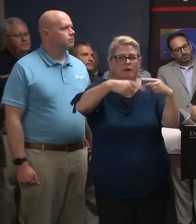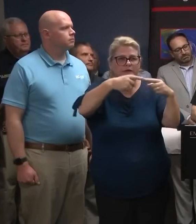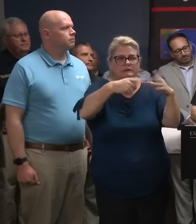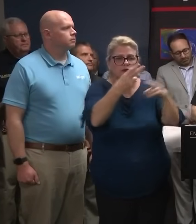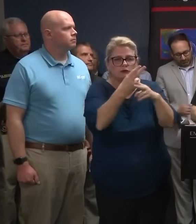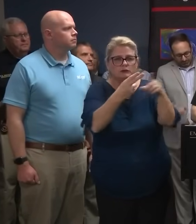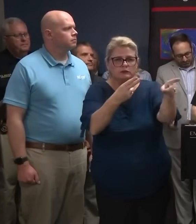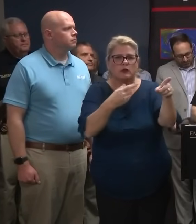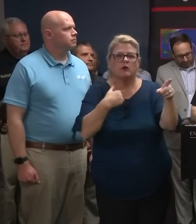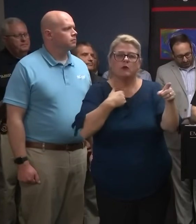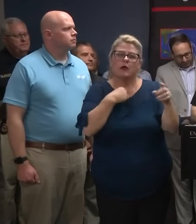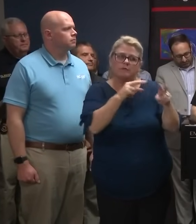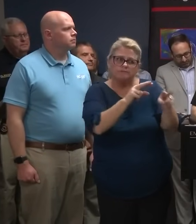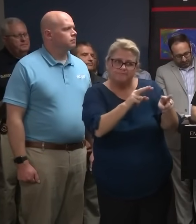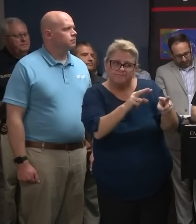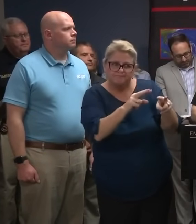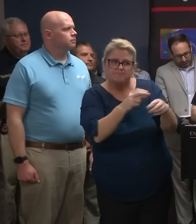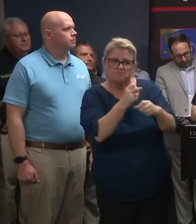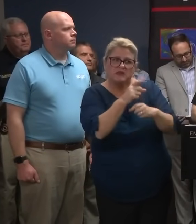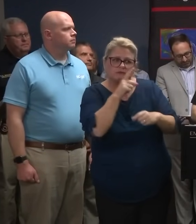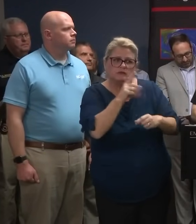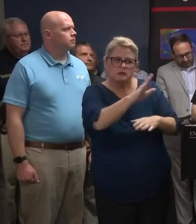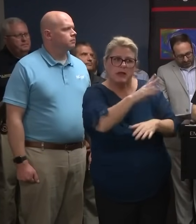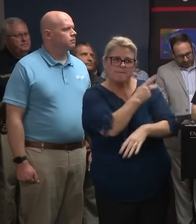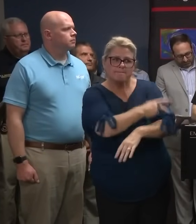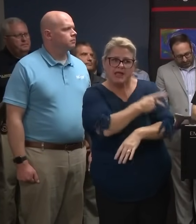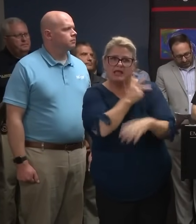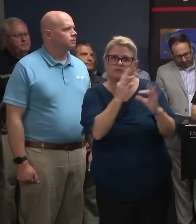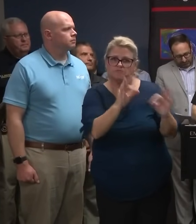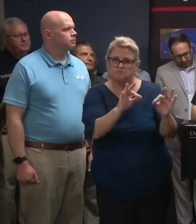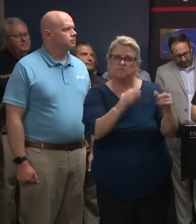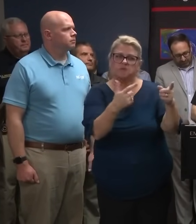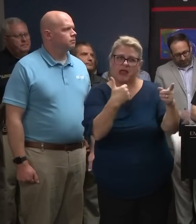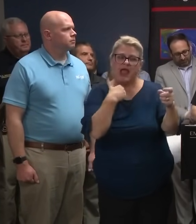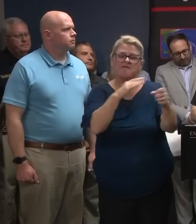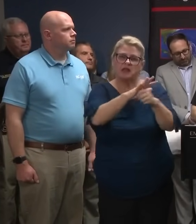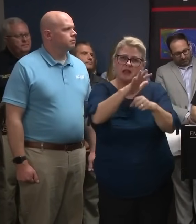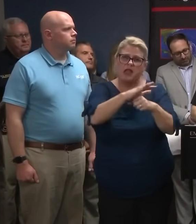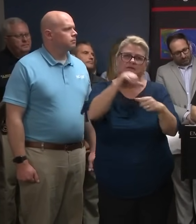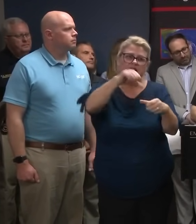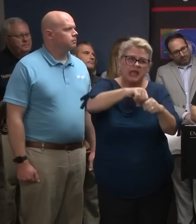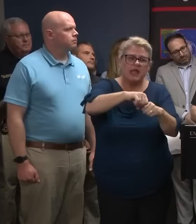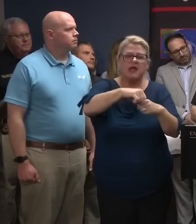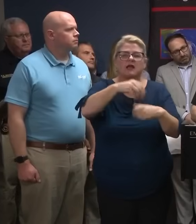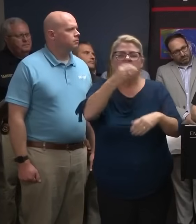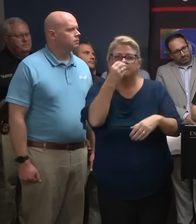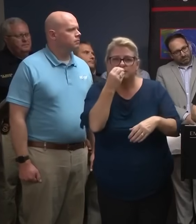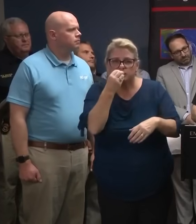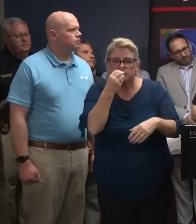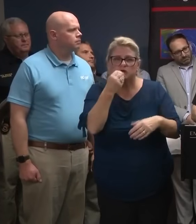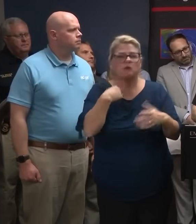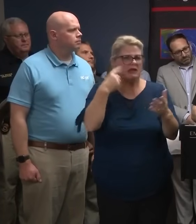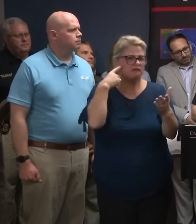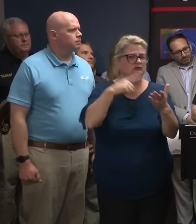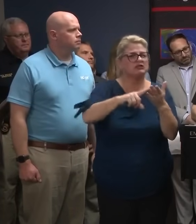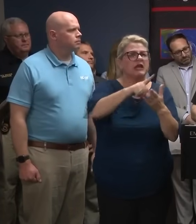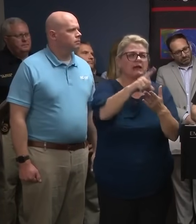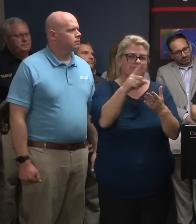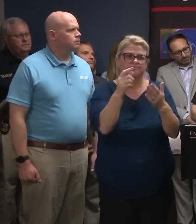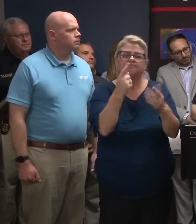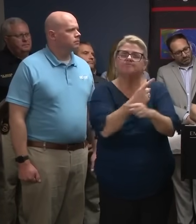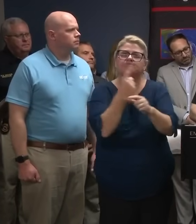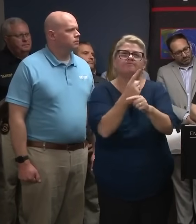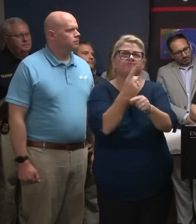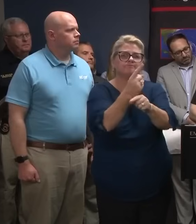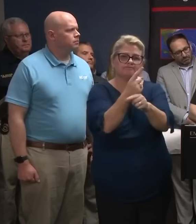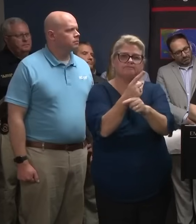closely with them. All of their patients are being well taken care of. They have adequate food and fuel, and we, again, are checking in on them regularly.